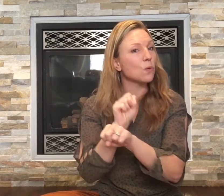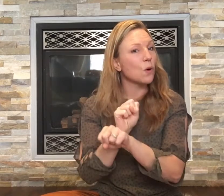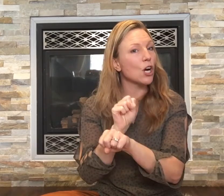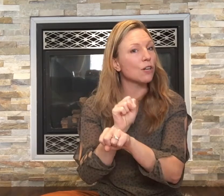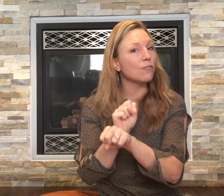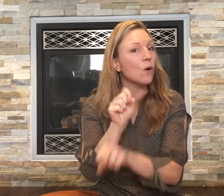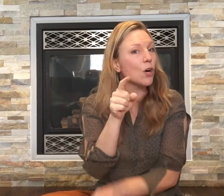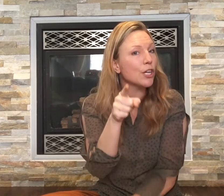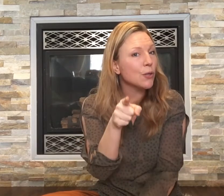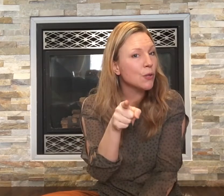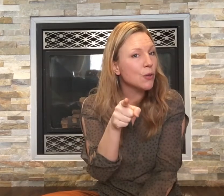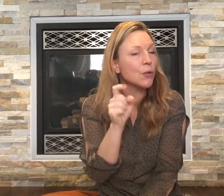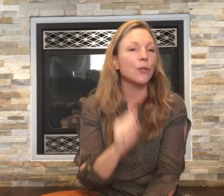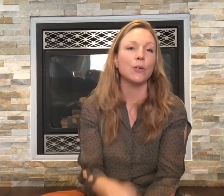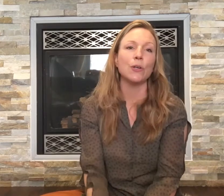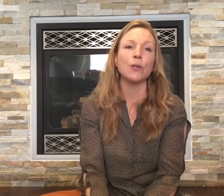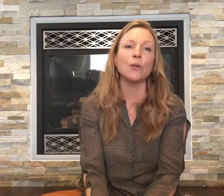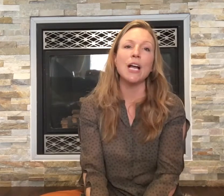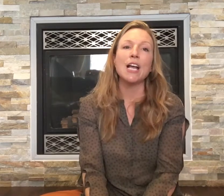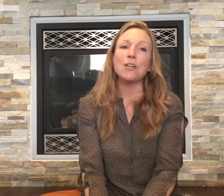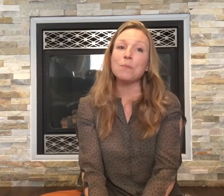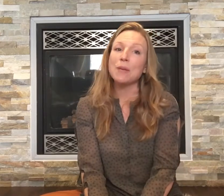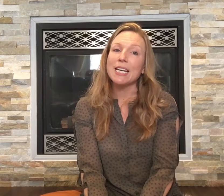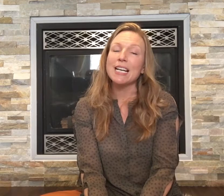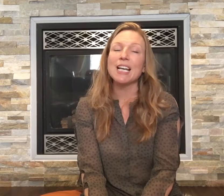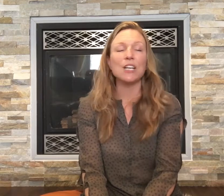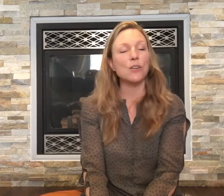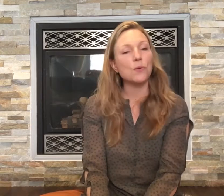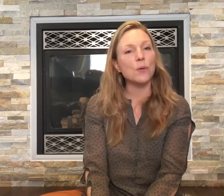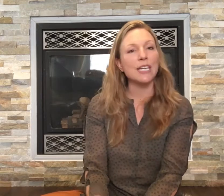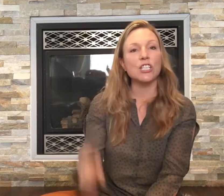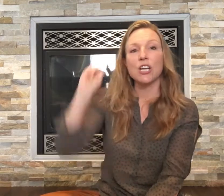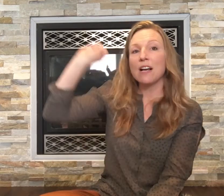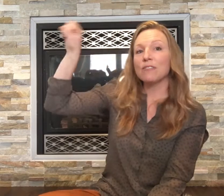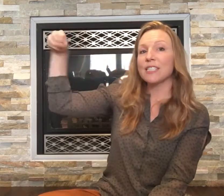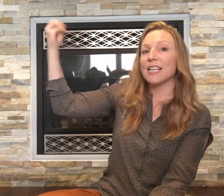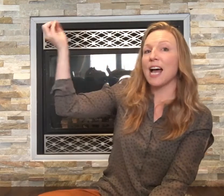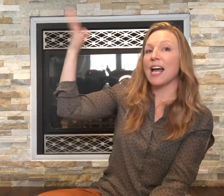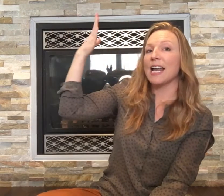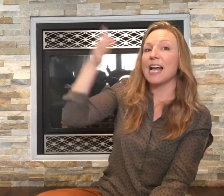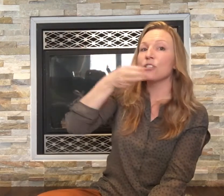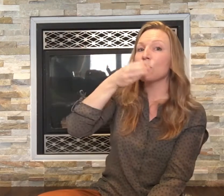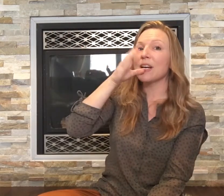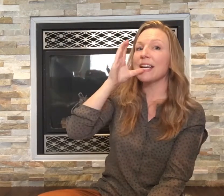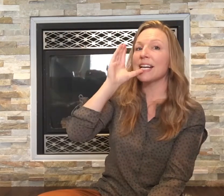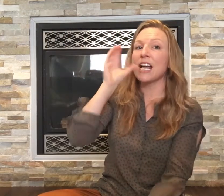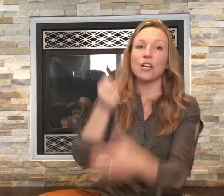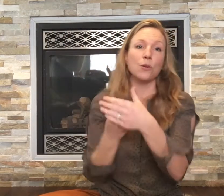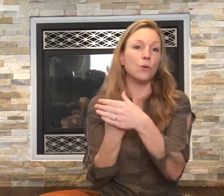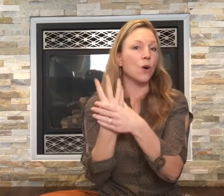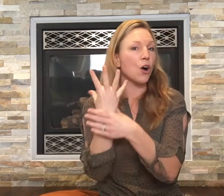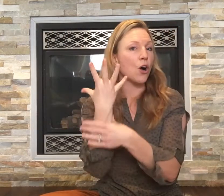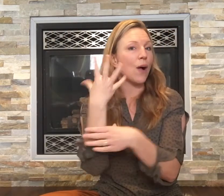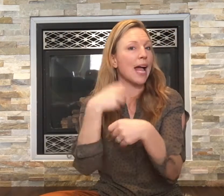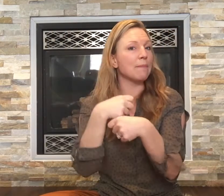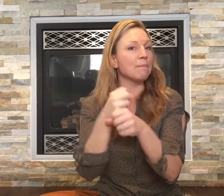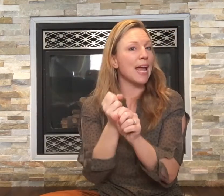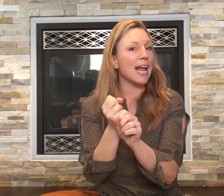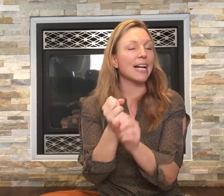work for you. You peek, you reach for sun and drink. You grow and make